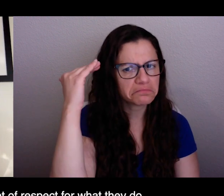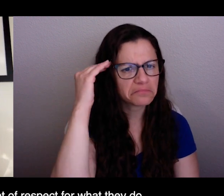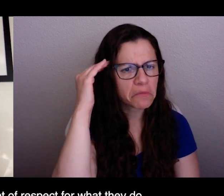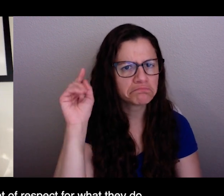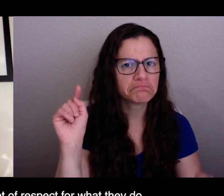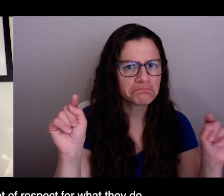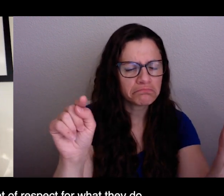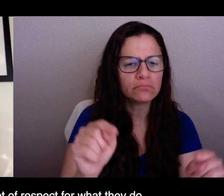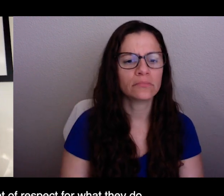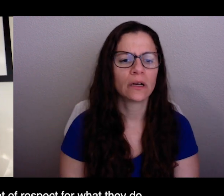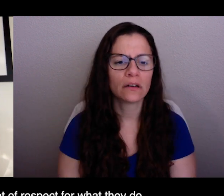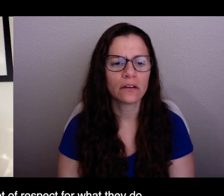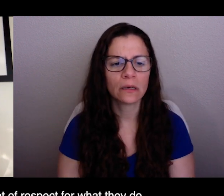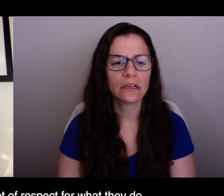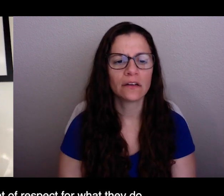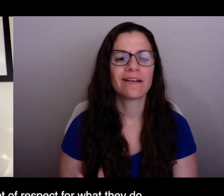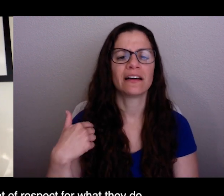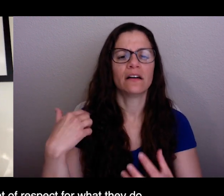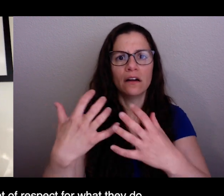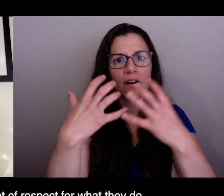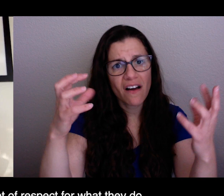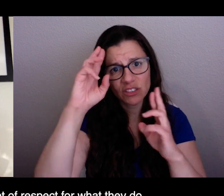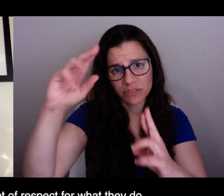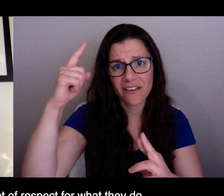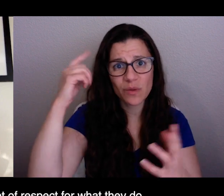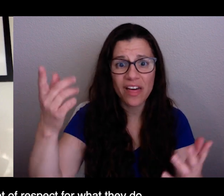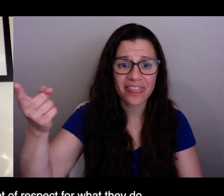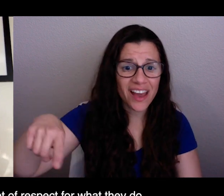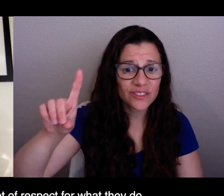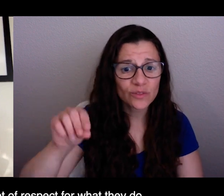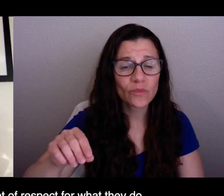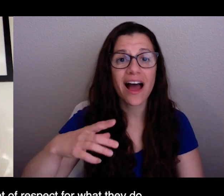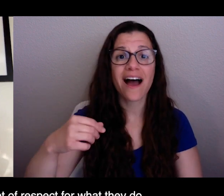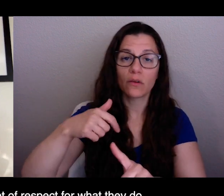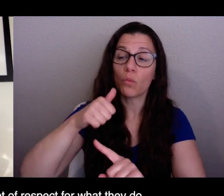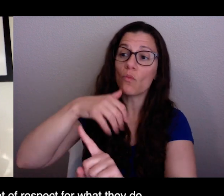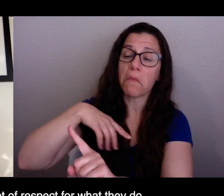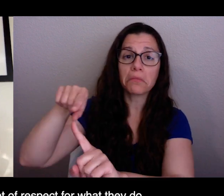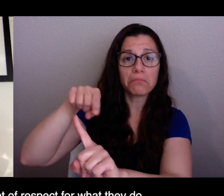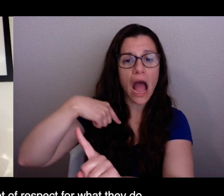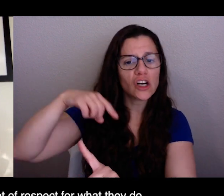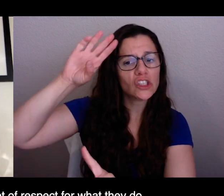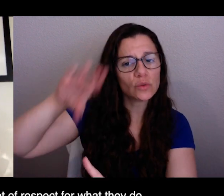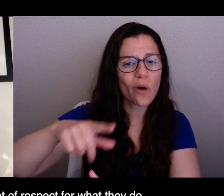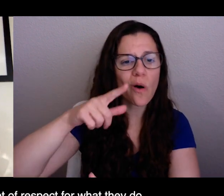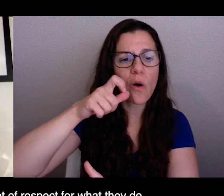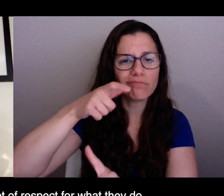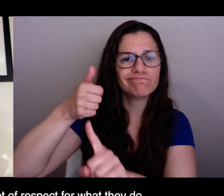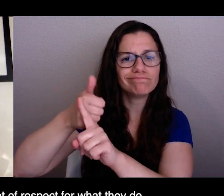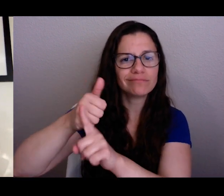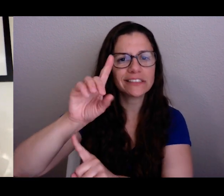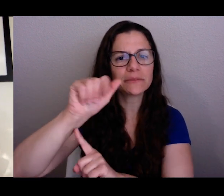well-known one, and I have a lot of respect for what they do. And a woman I knew who was a